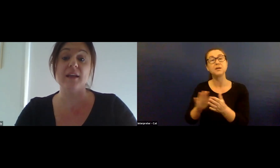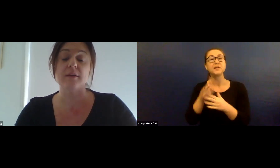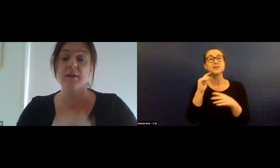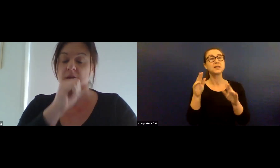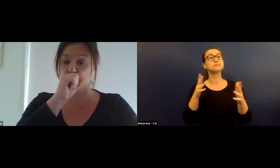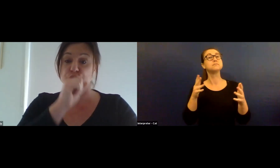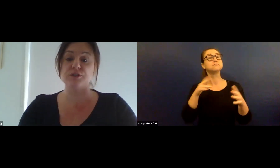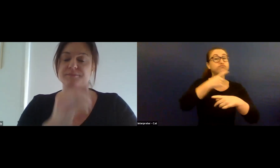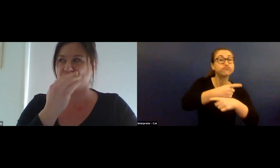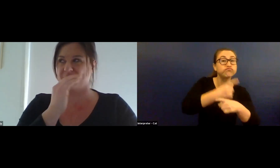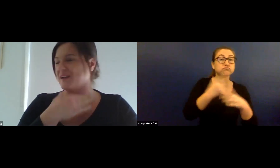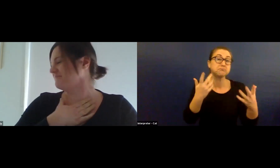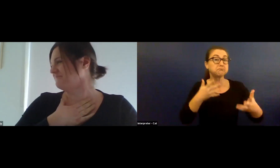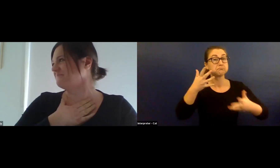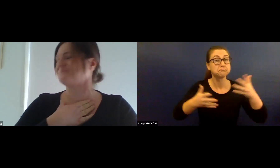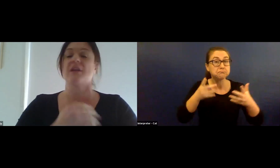Alternatively, use